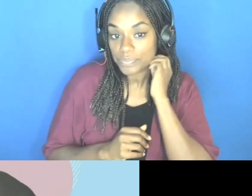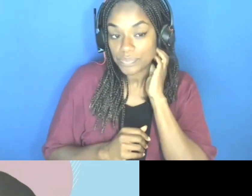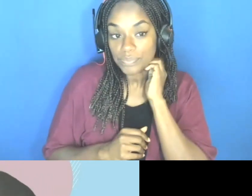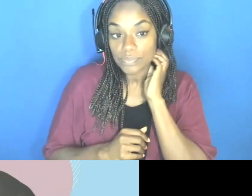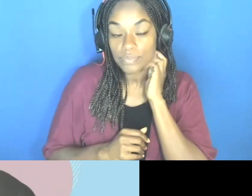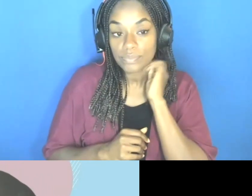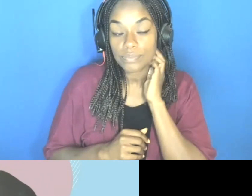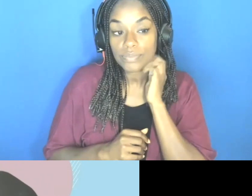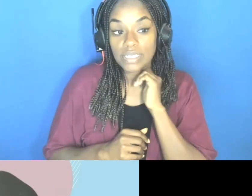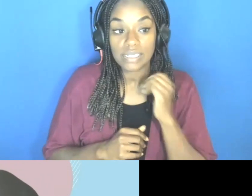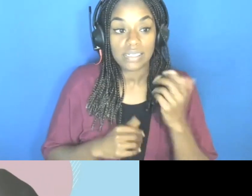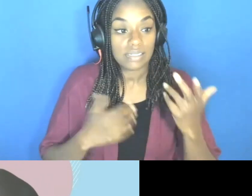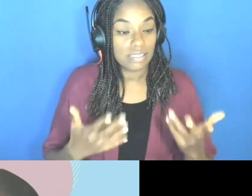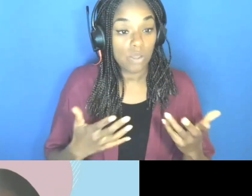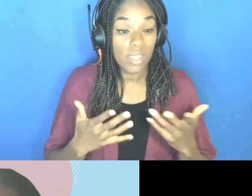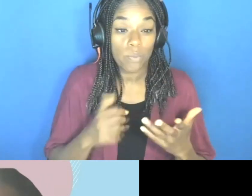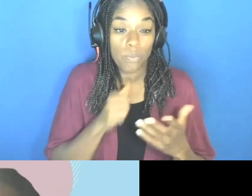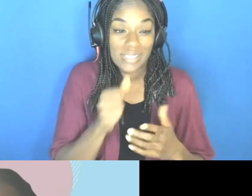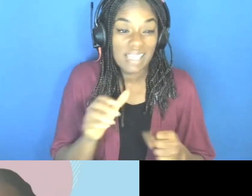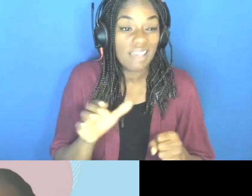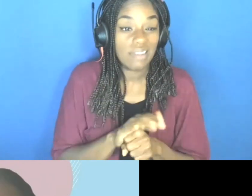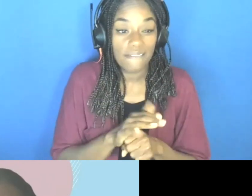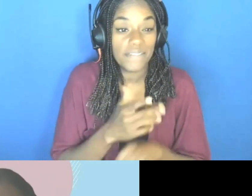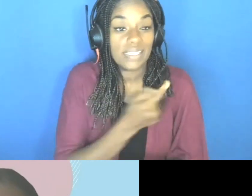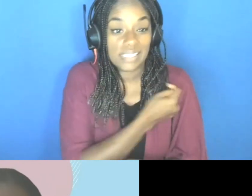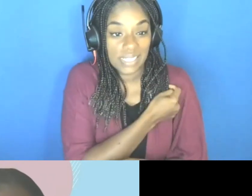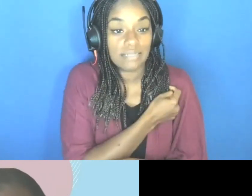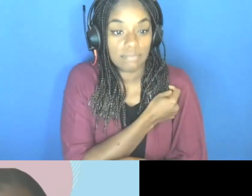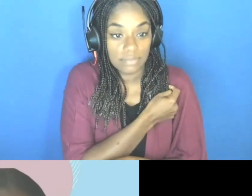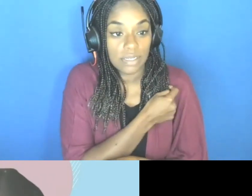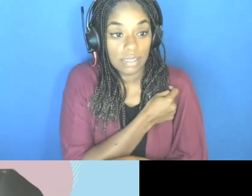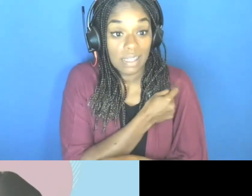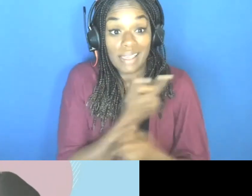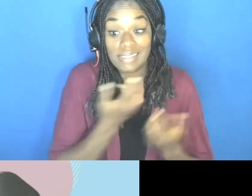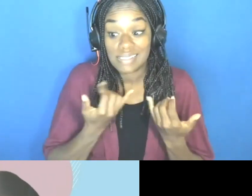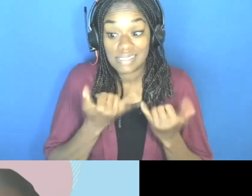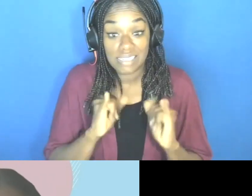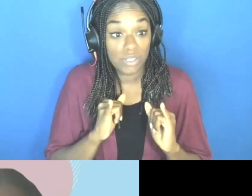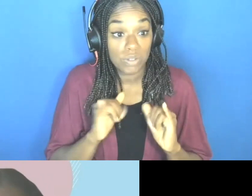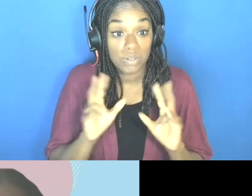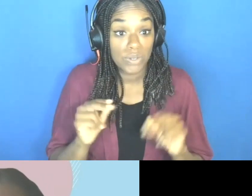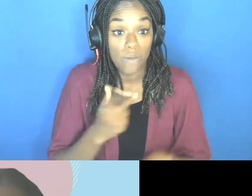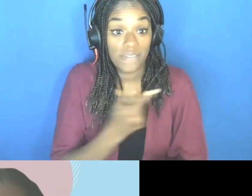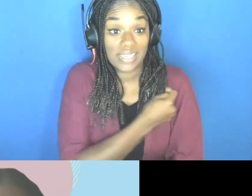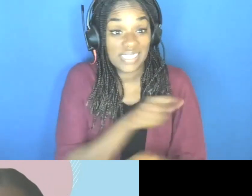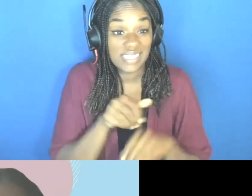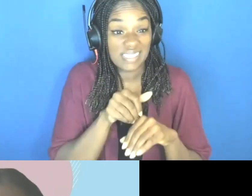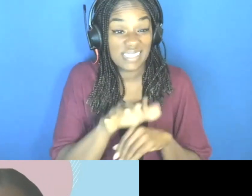there just wasn't enough vaccine when we got started. And there still has been no vaccine sent to Africa, by the